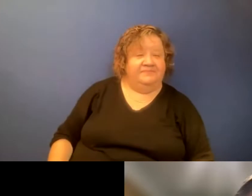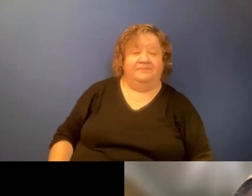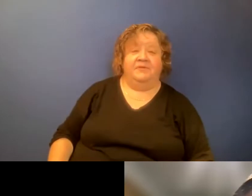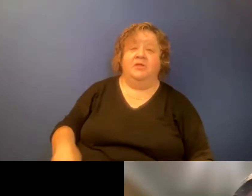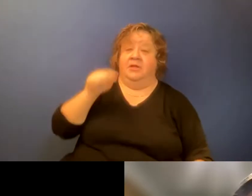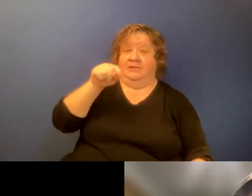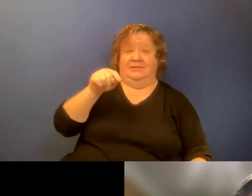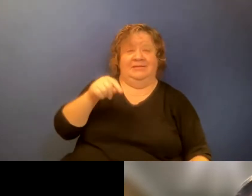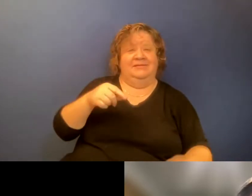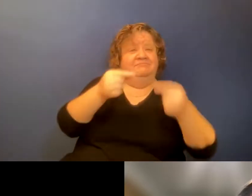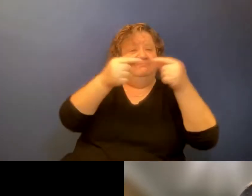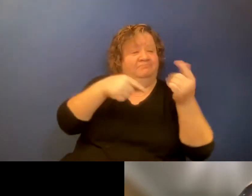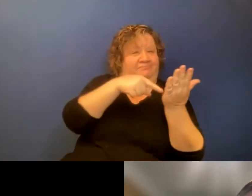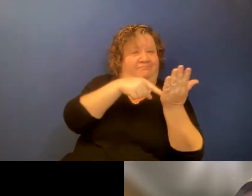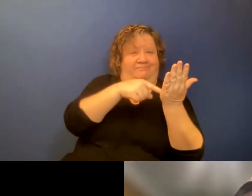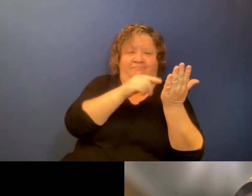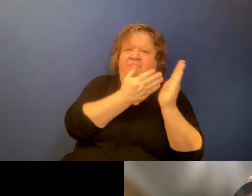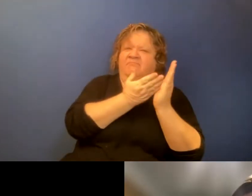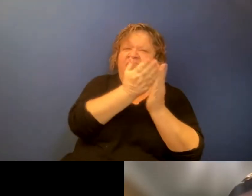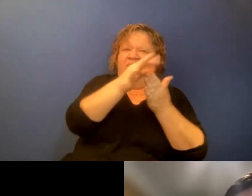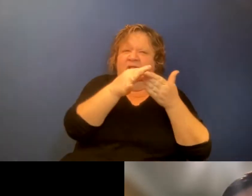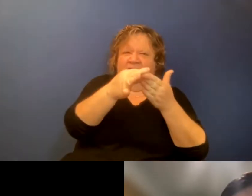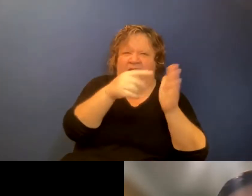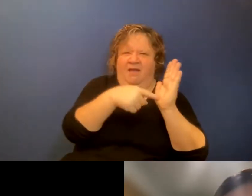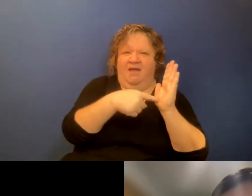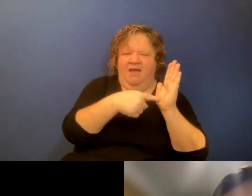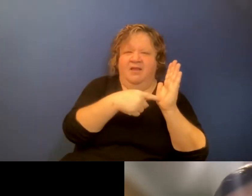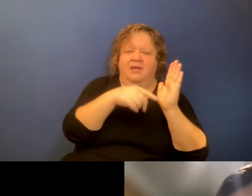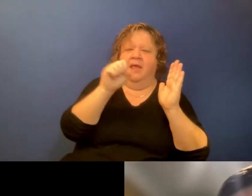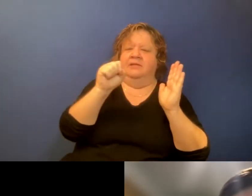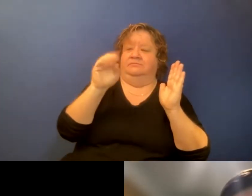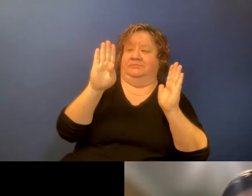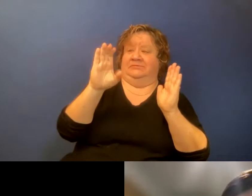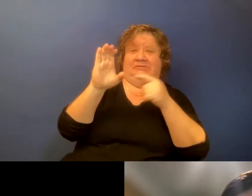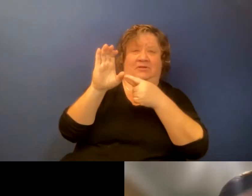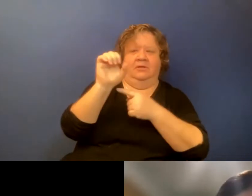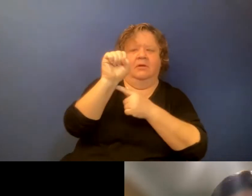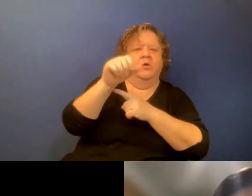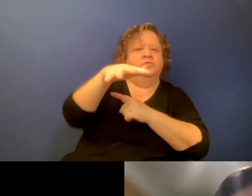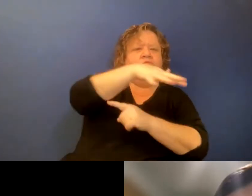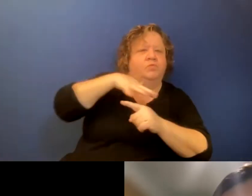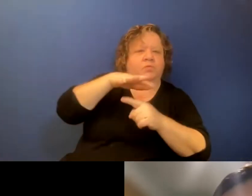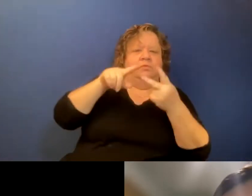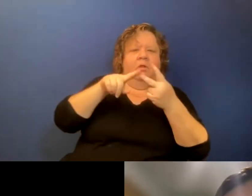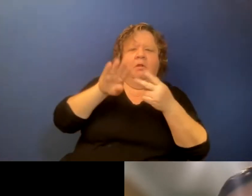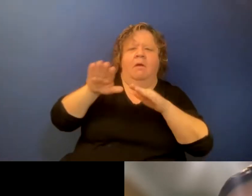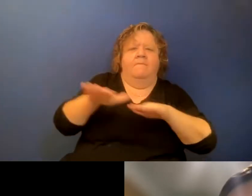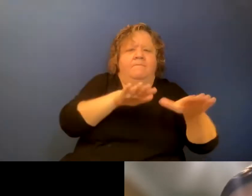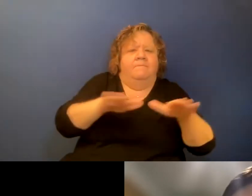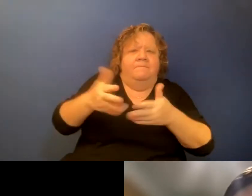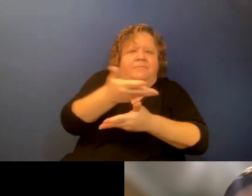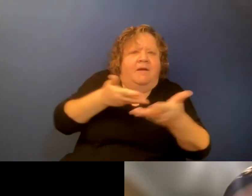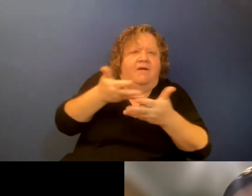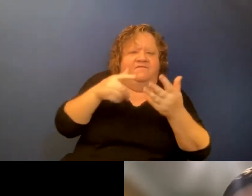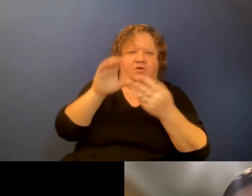social behavior change, of course, which is any range of interventions which targets those deep underlying drivers of human